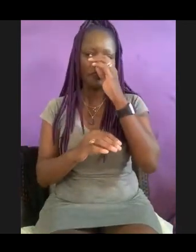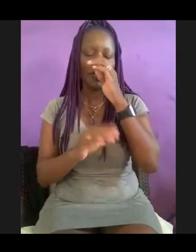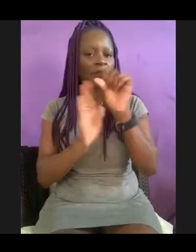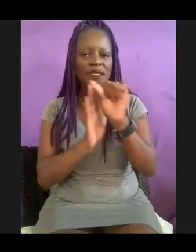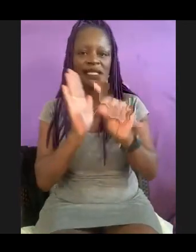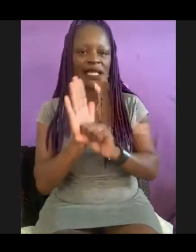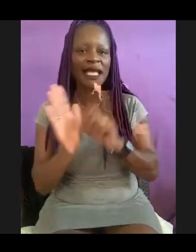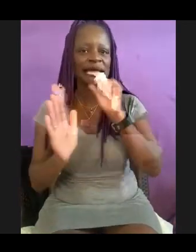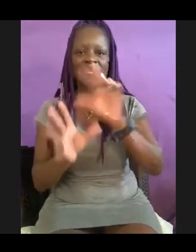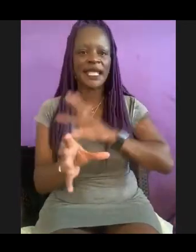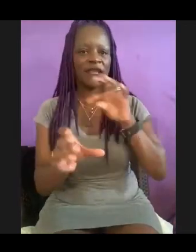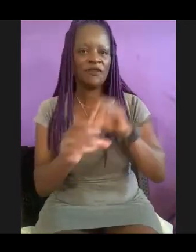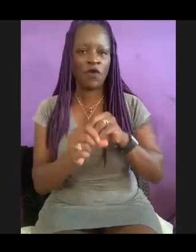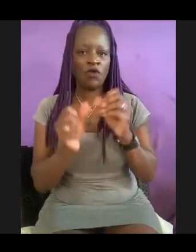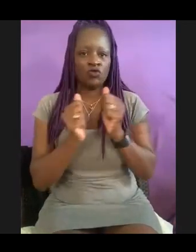differences.